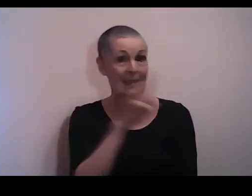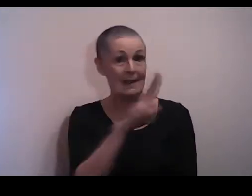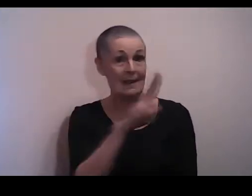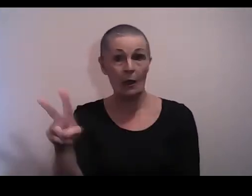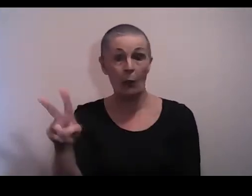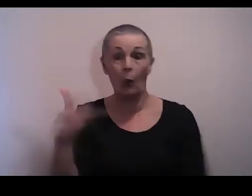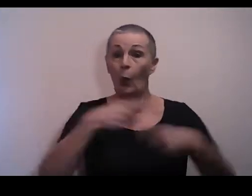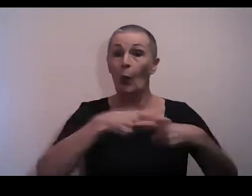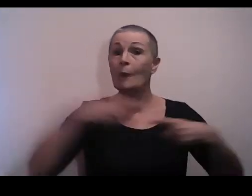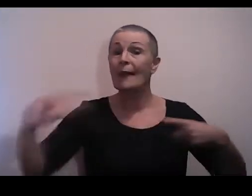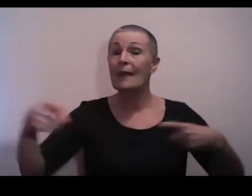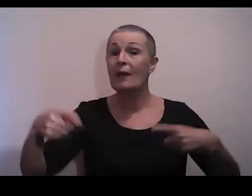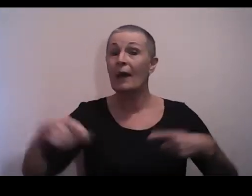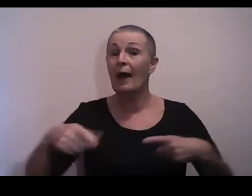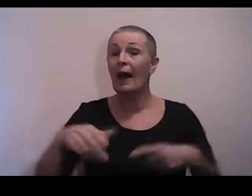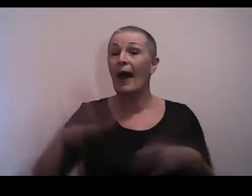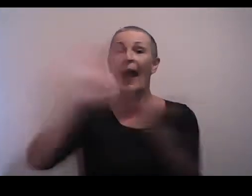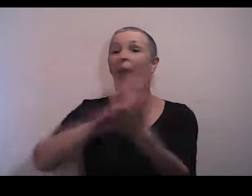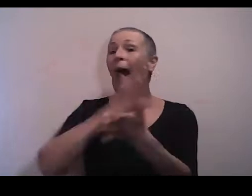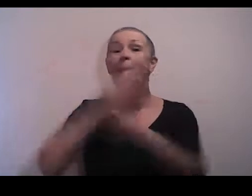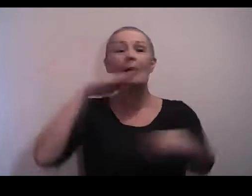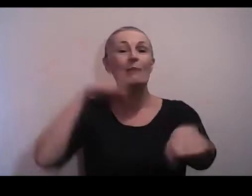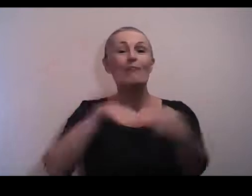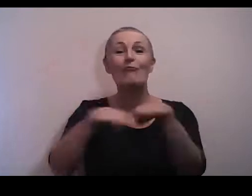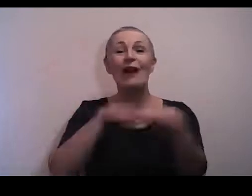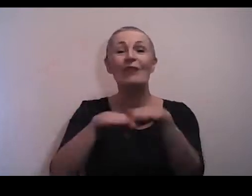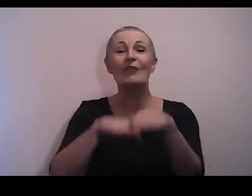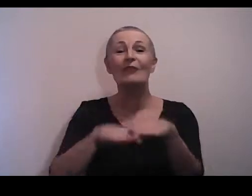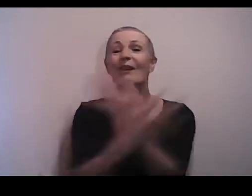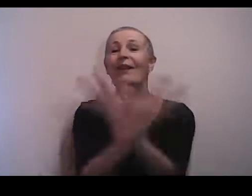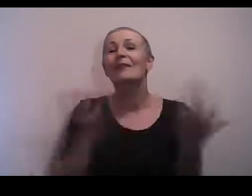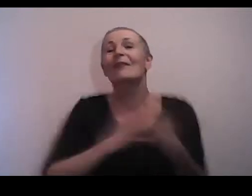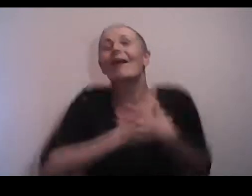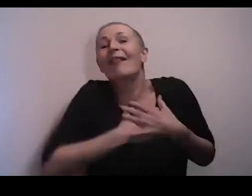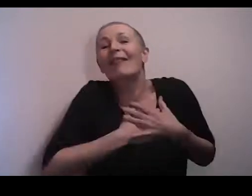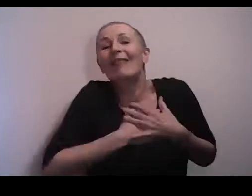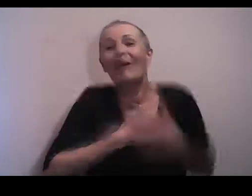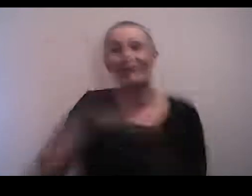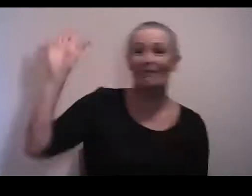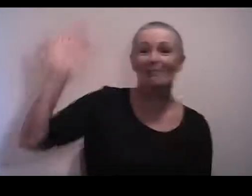practicing. Happy practice, everybody. Lots of love. Bye-bye.